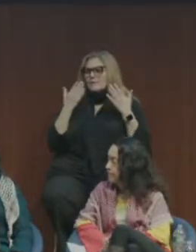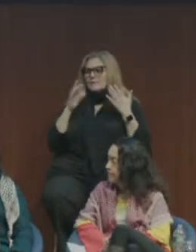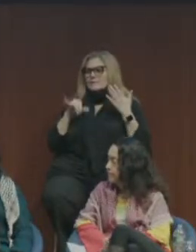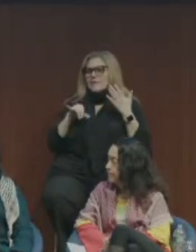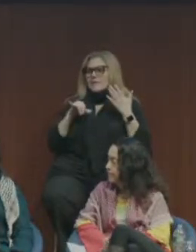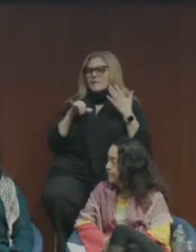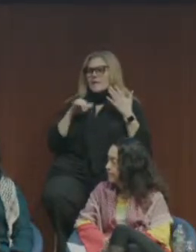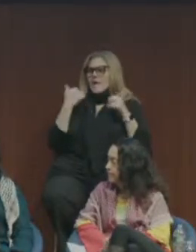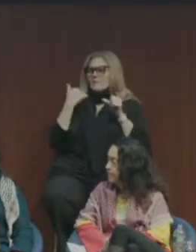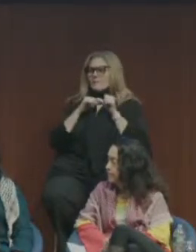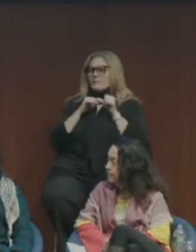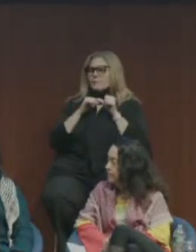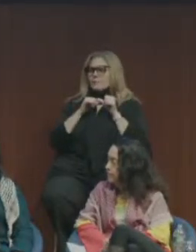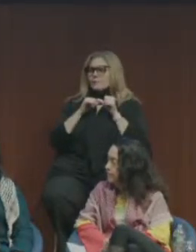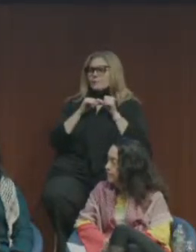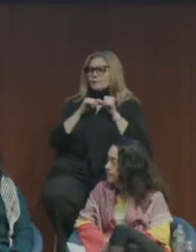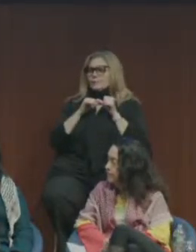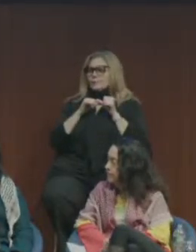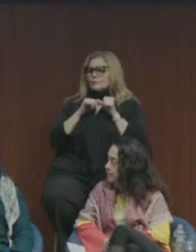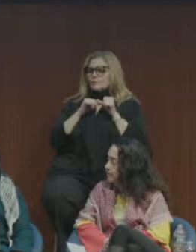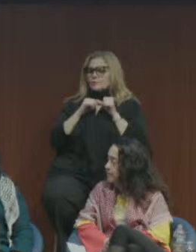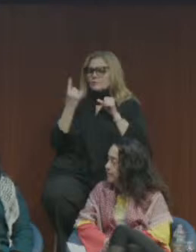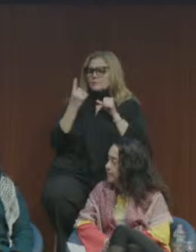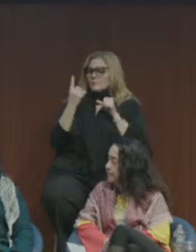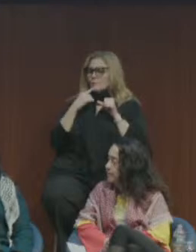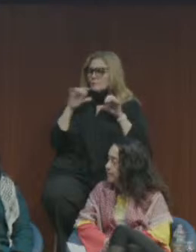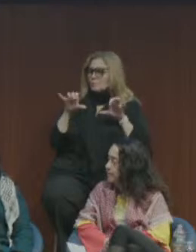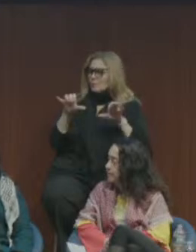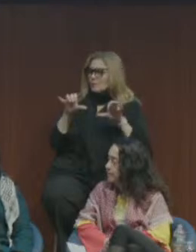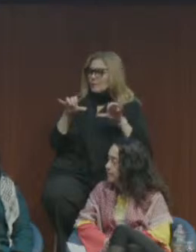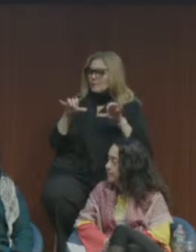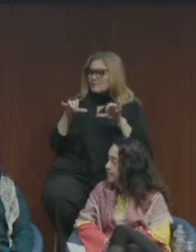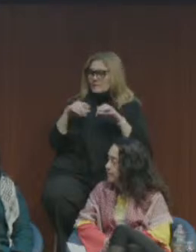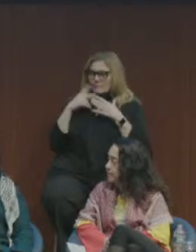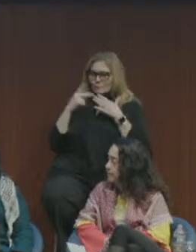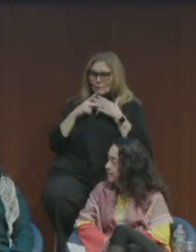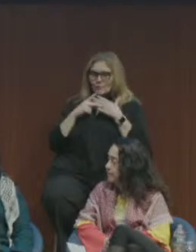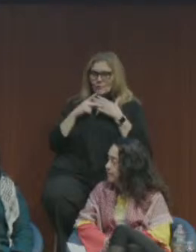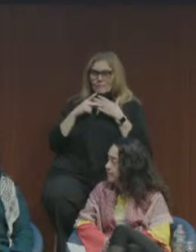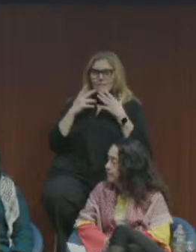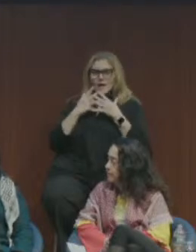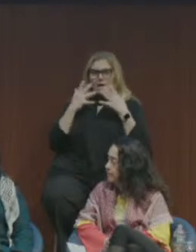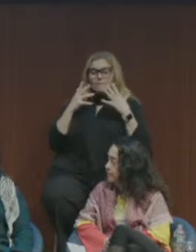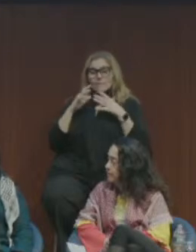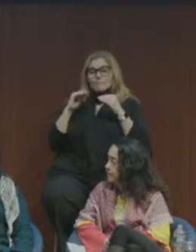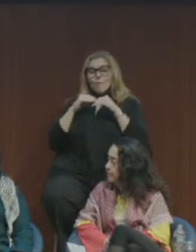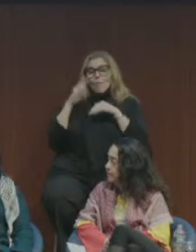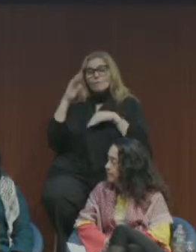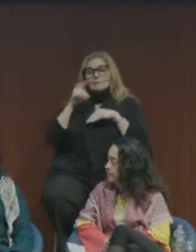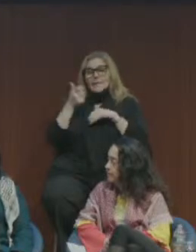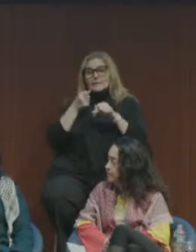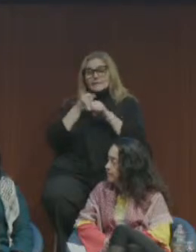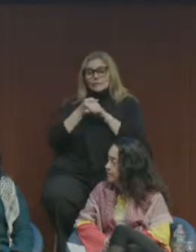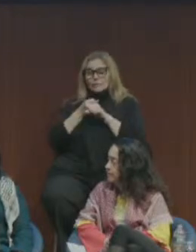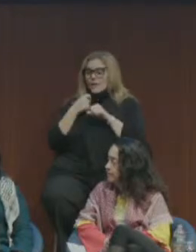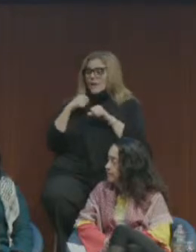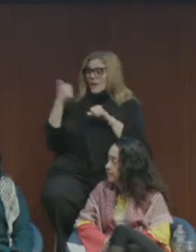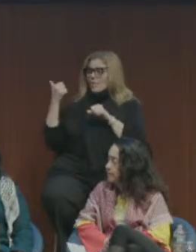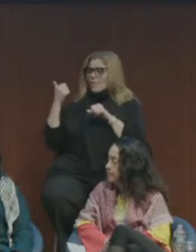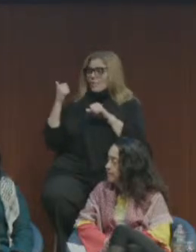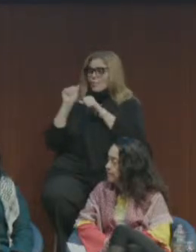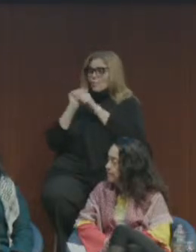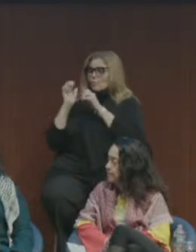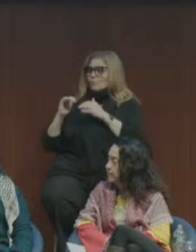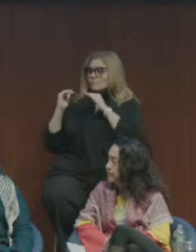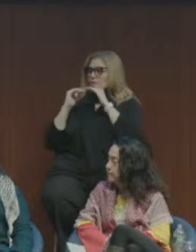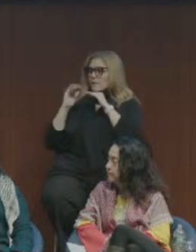I remember, someone who's been doing this program building work for over a decade, a colleague who